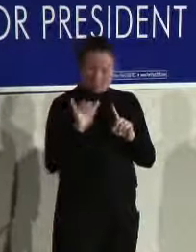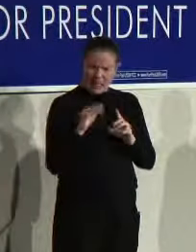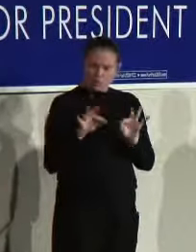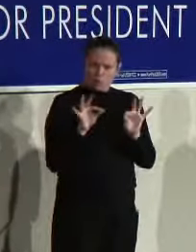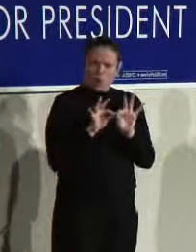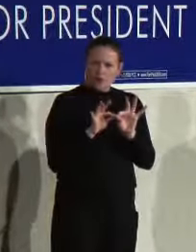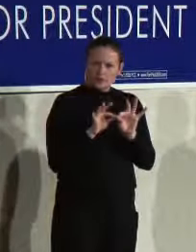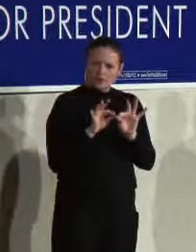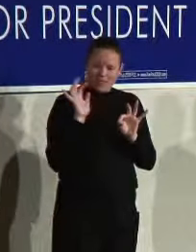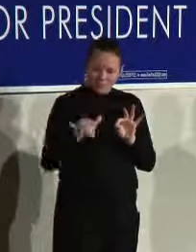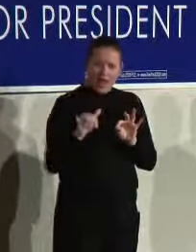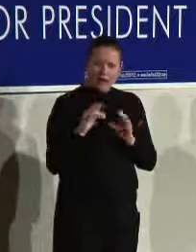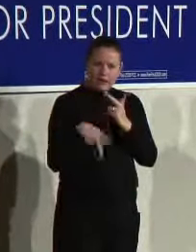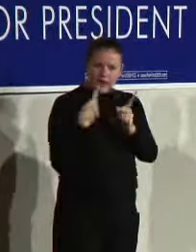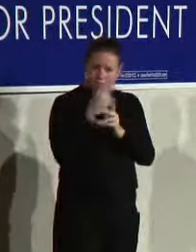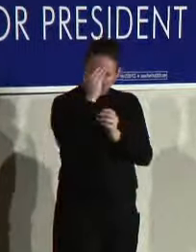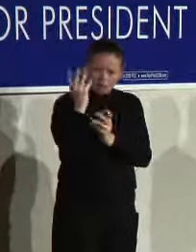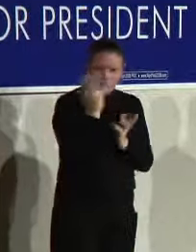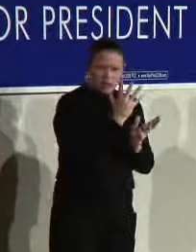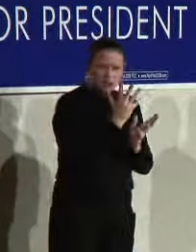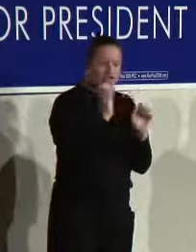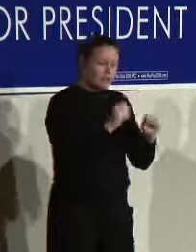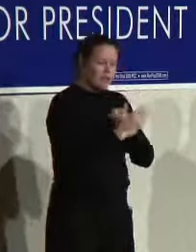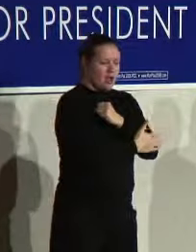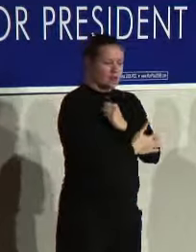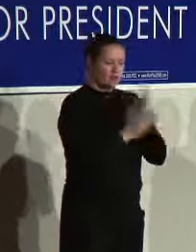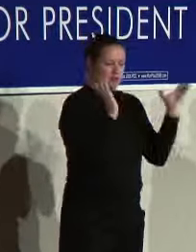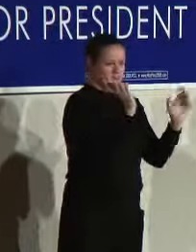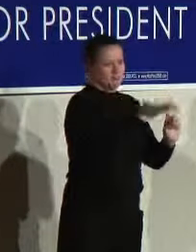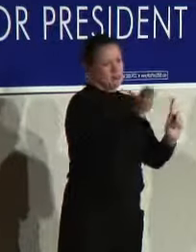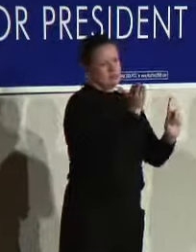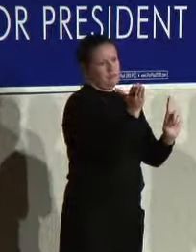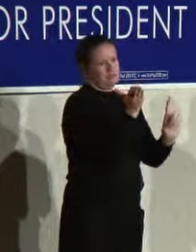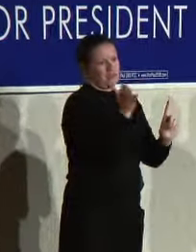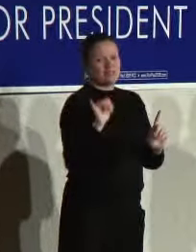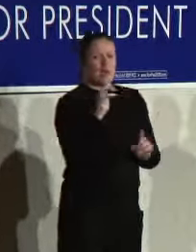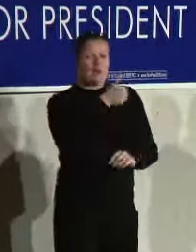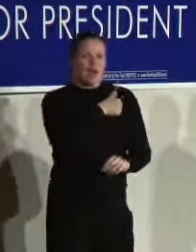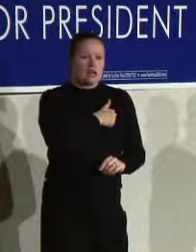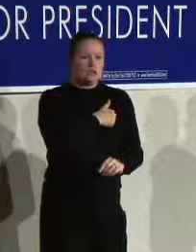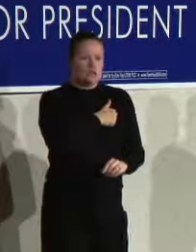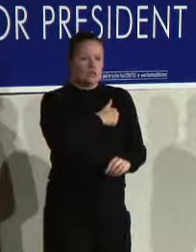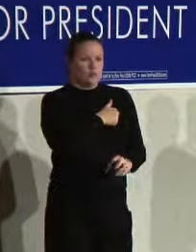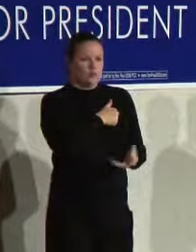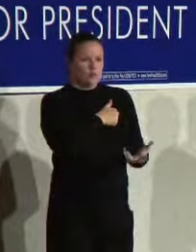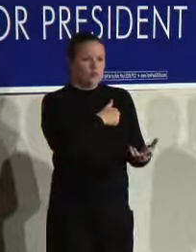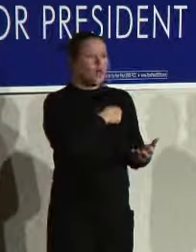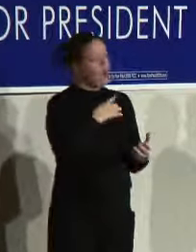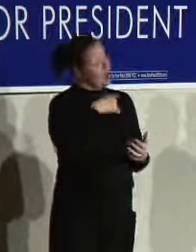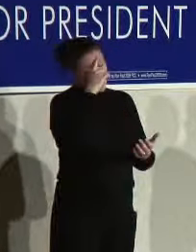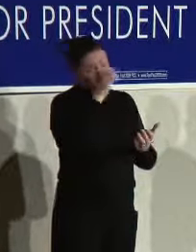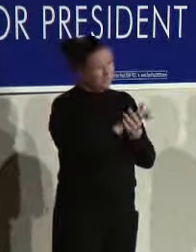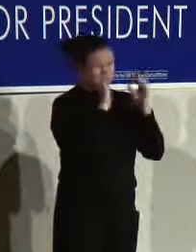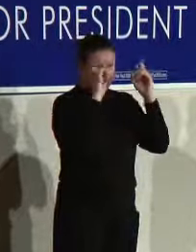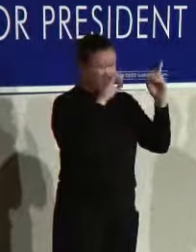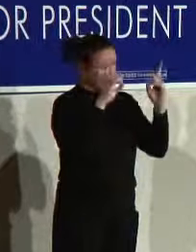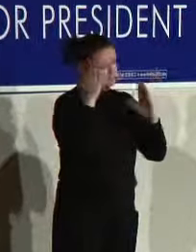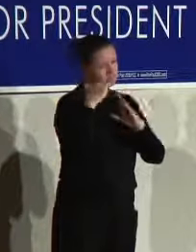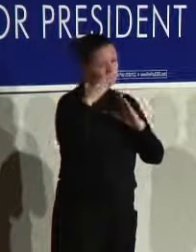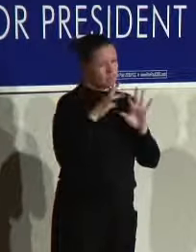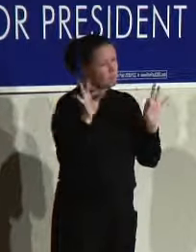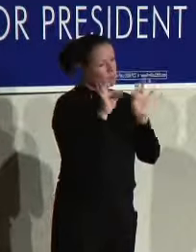that's what influences a country is an attitude, a prevailing attitude. But I still think education is one of the most